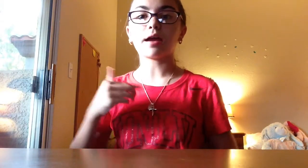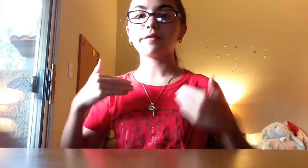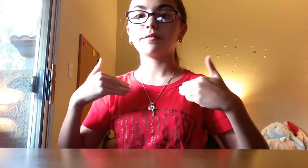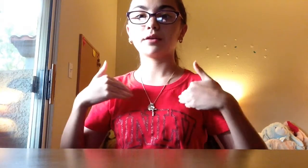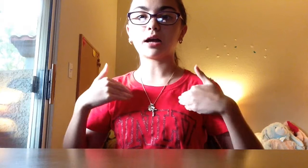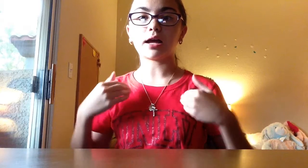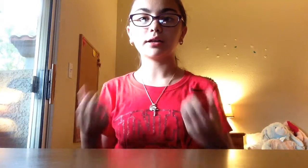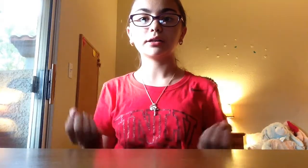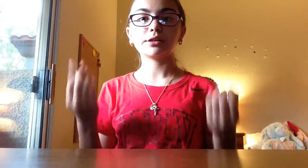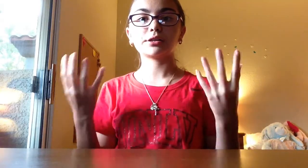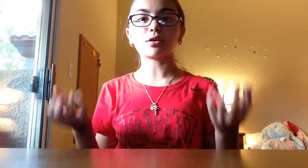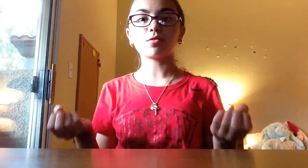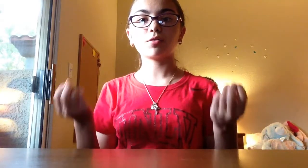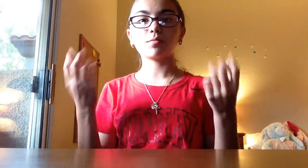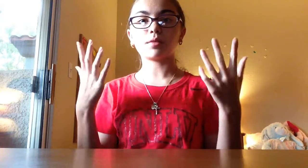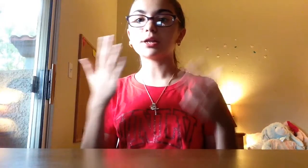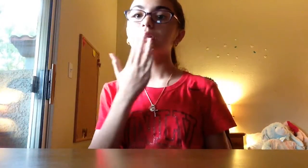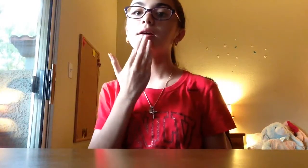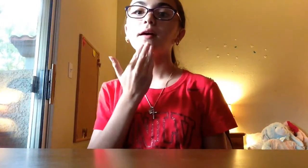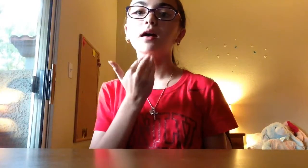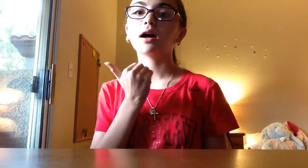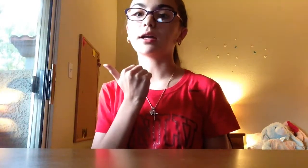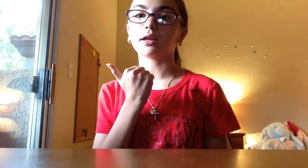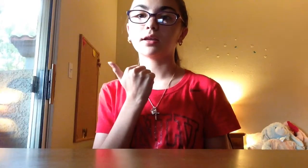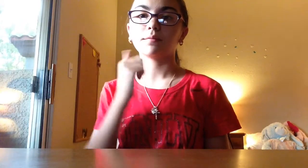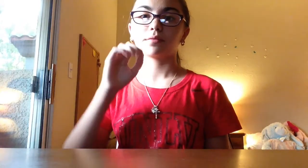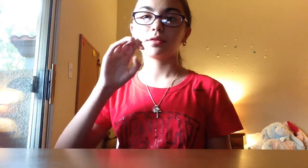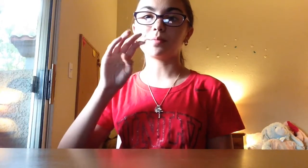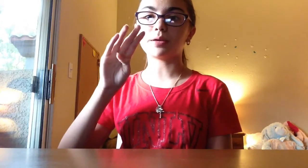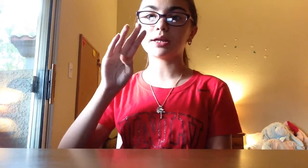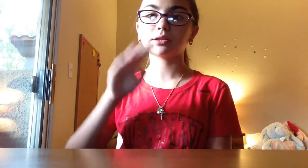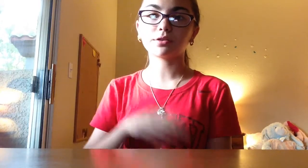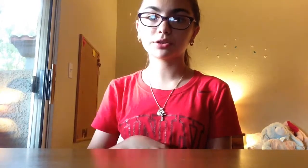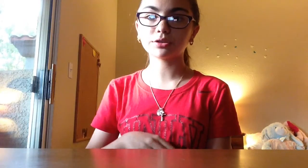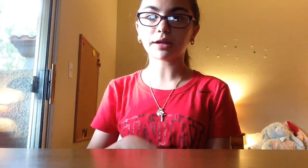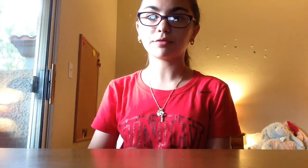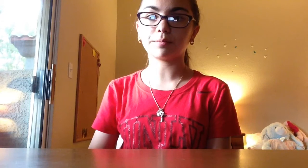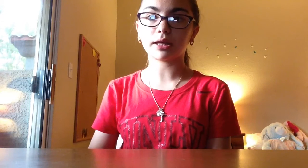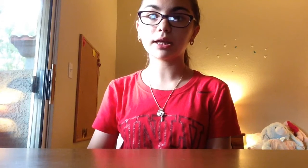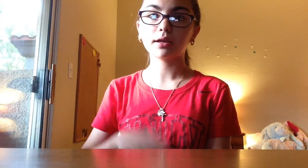I've got so much honey. The B, so there's no sign for B.